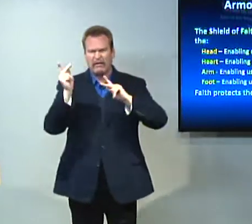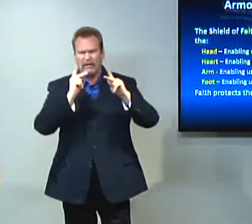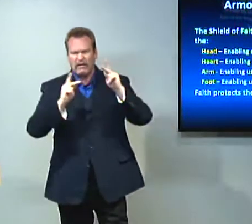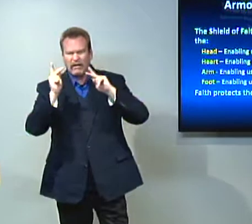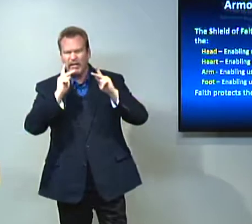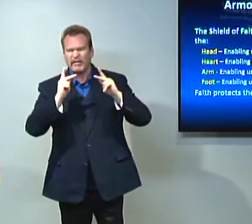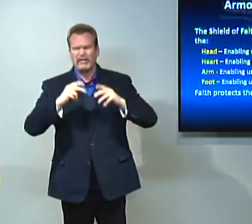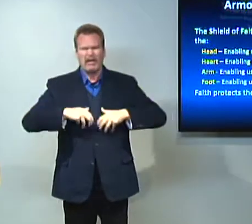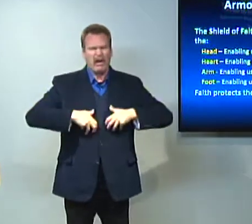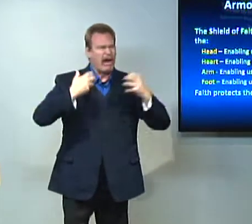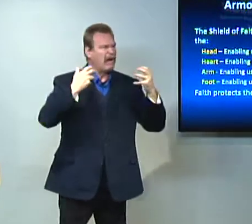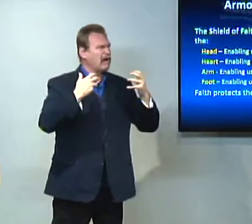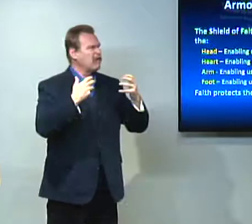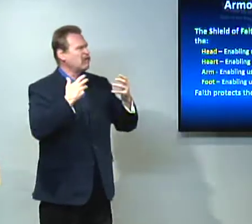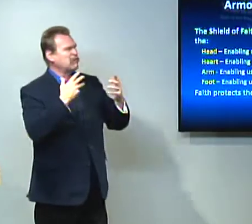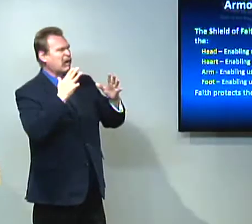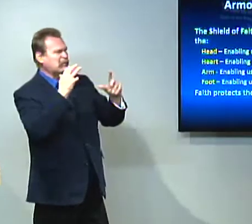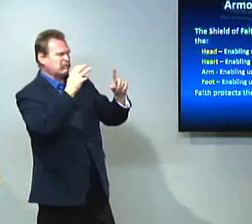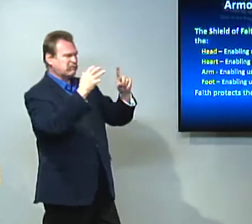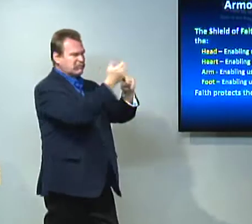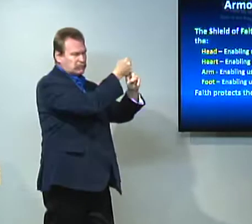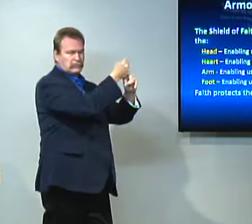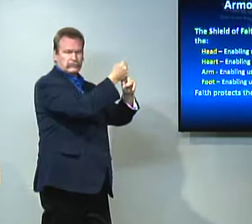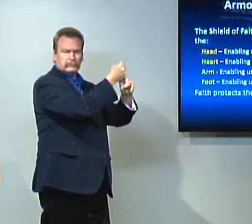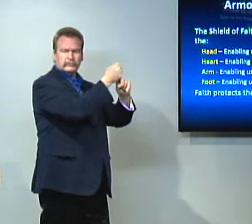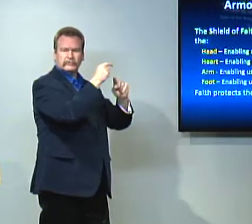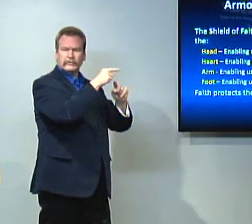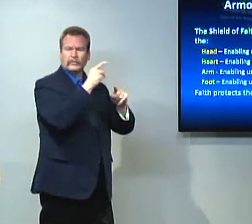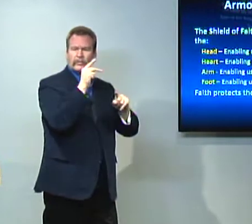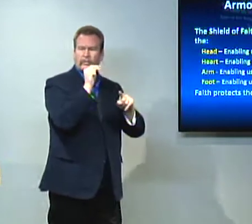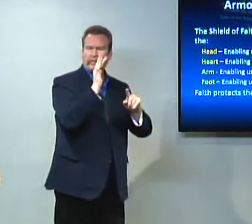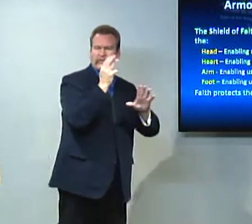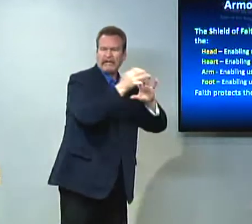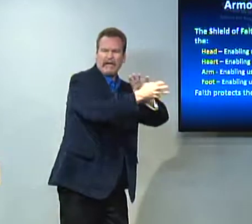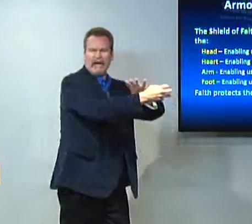And the soldiers were there to protect Paul.